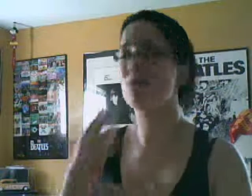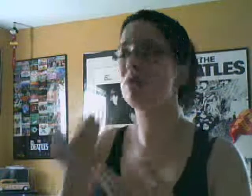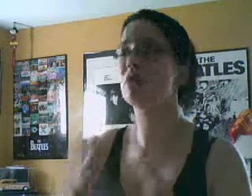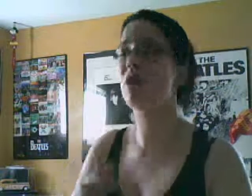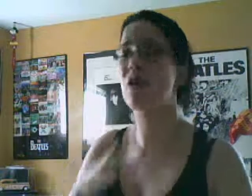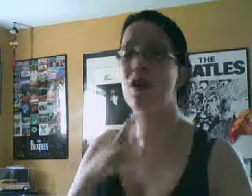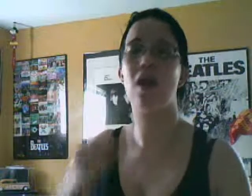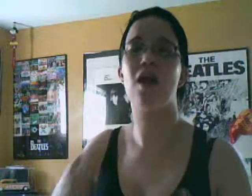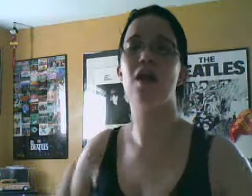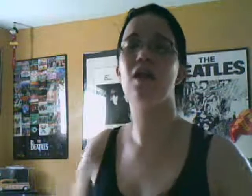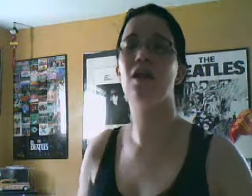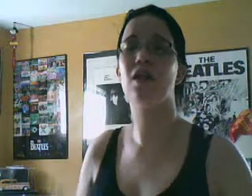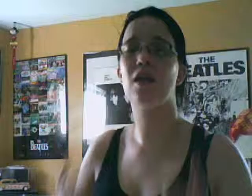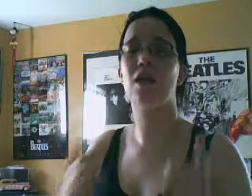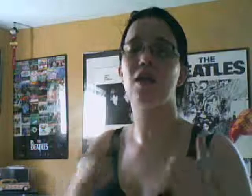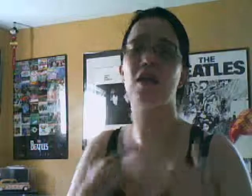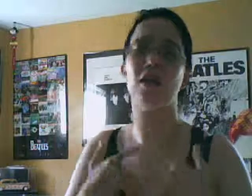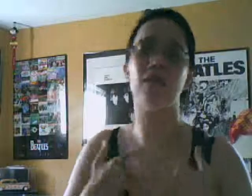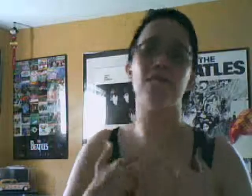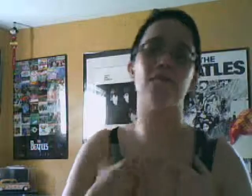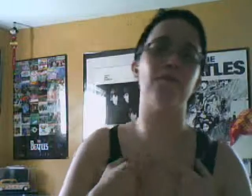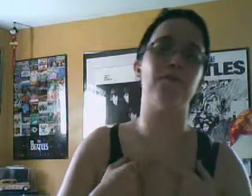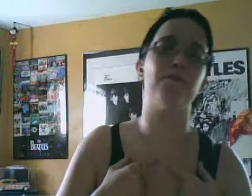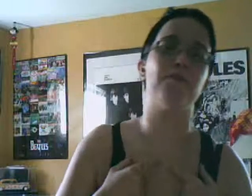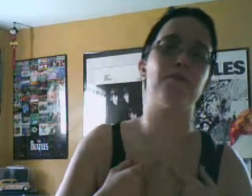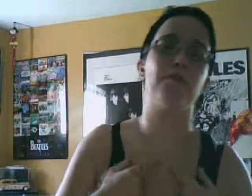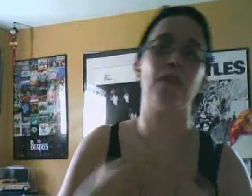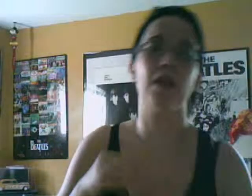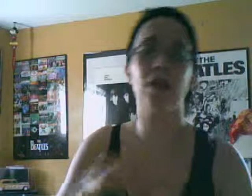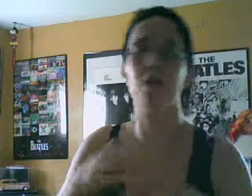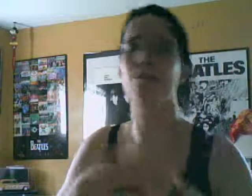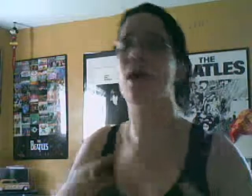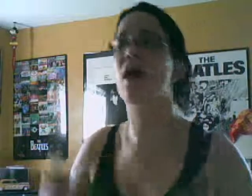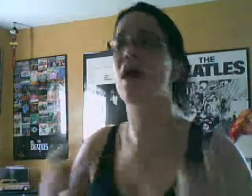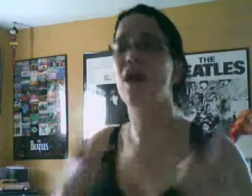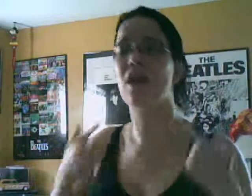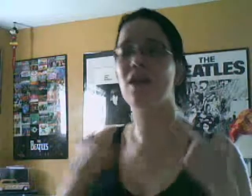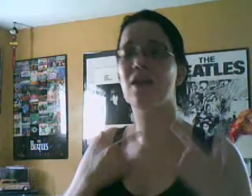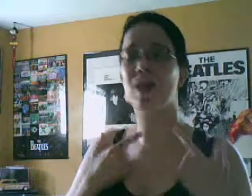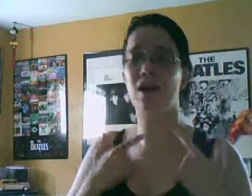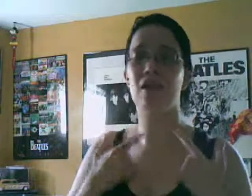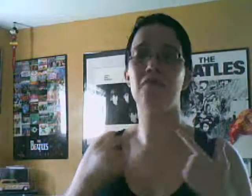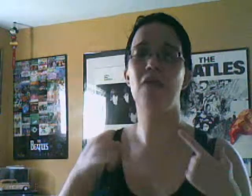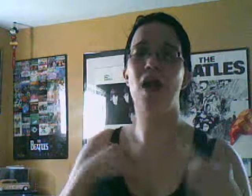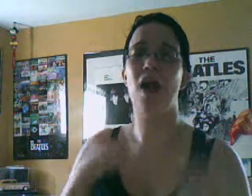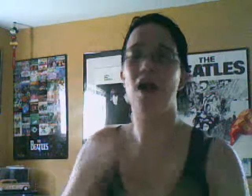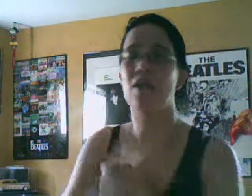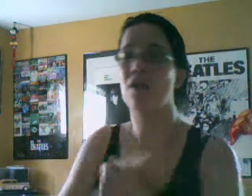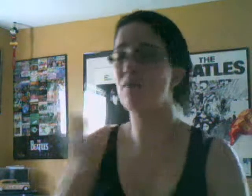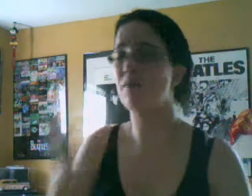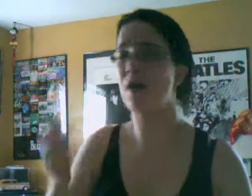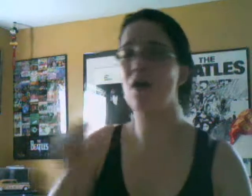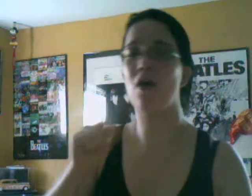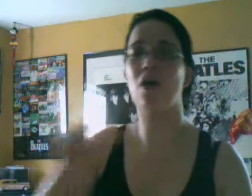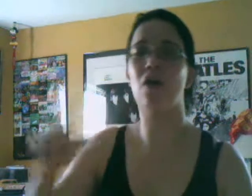and some are living In my life, I've loved them all